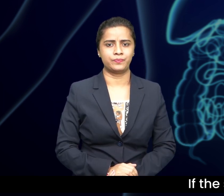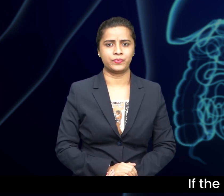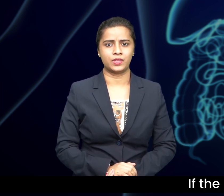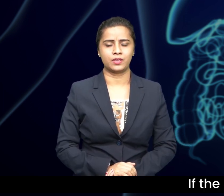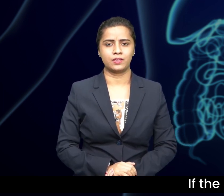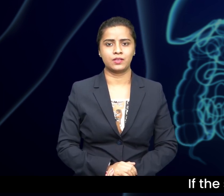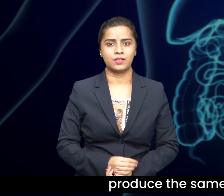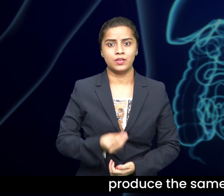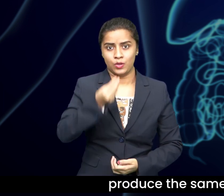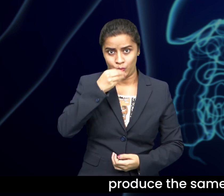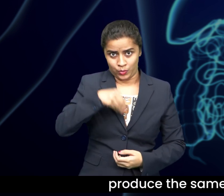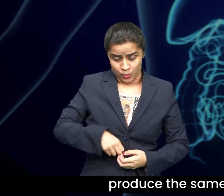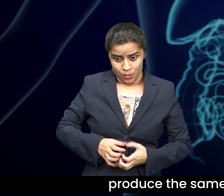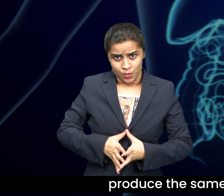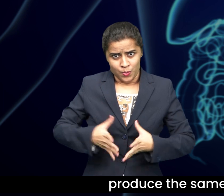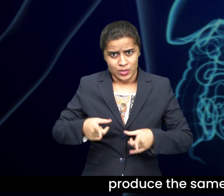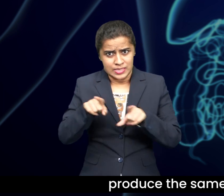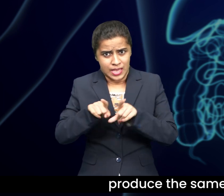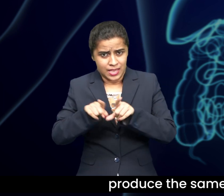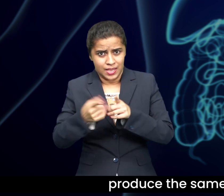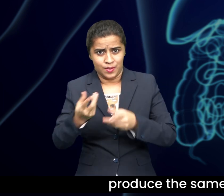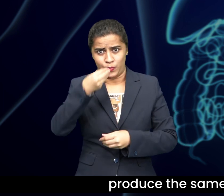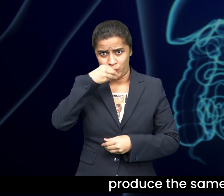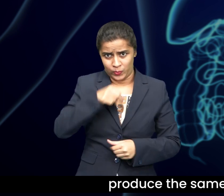If the stomach would produce the same amount of